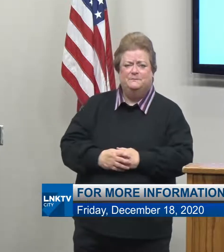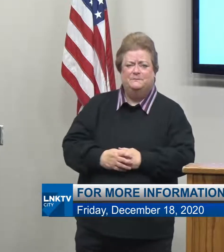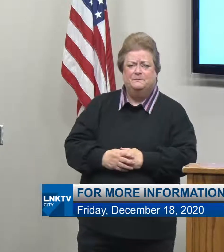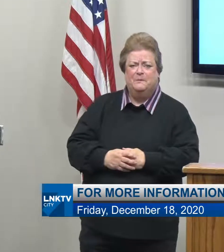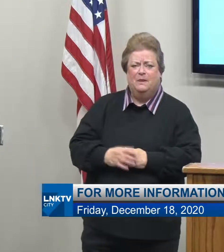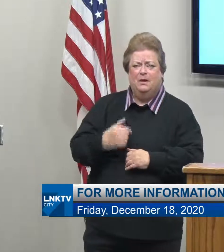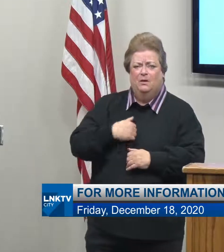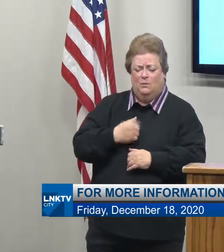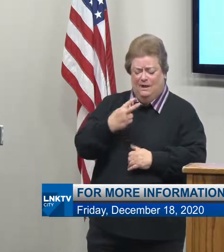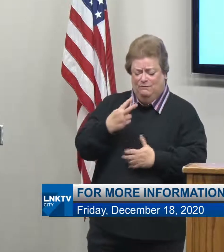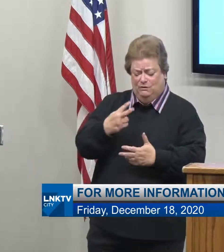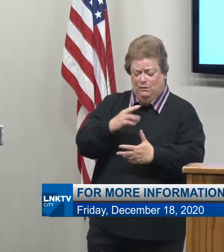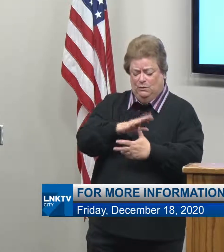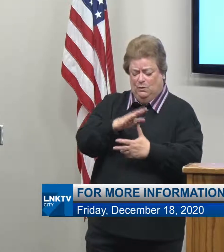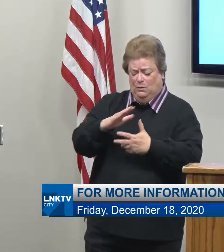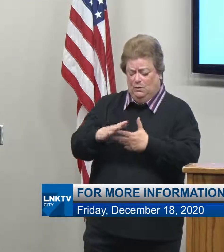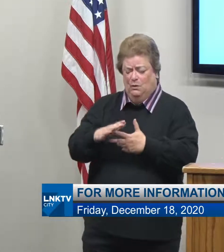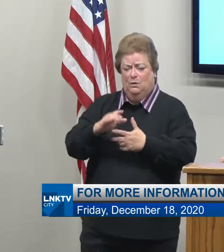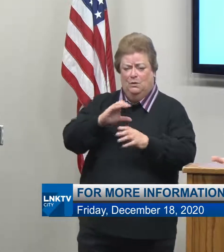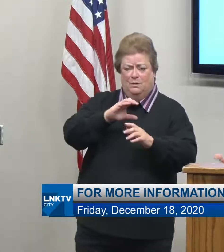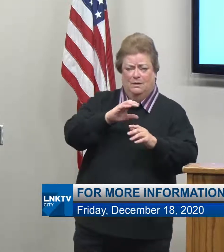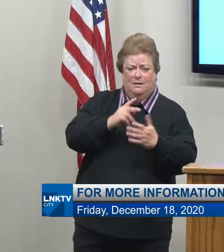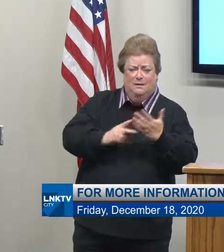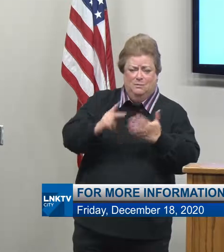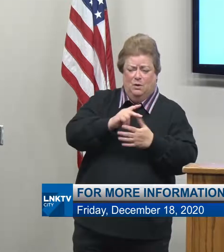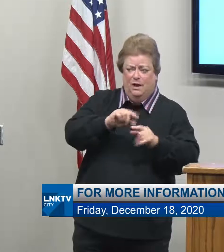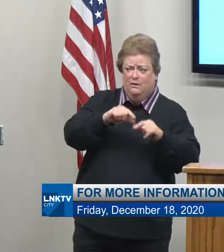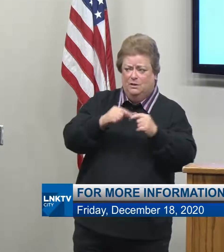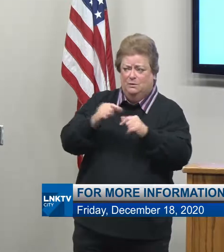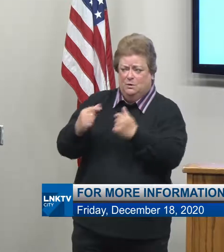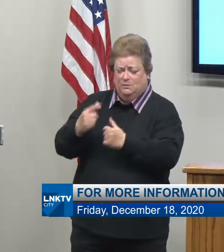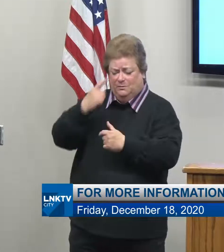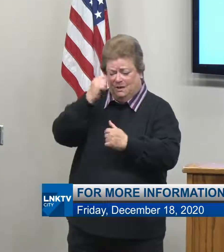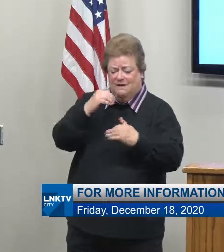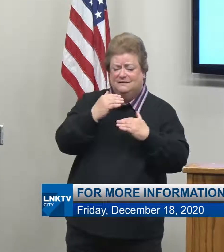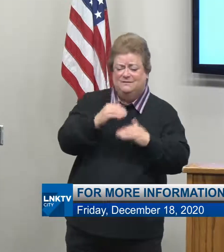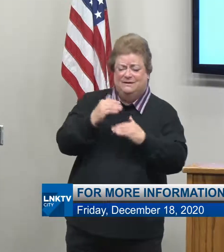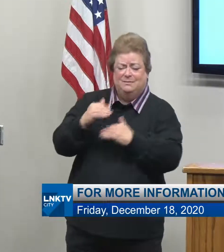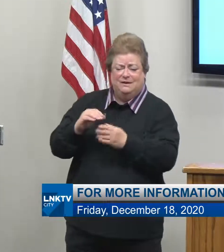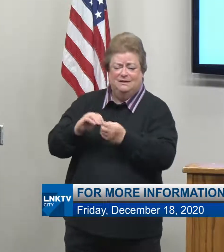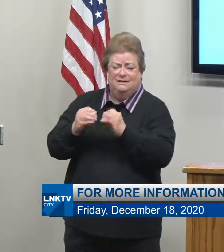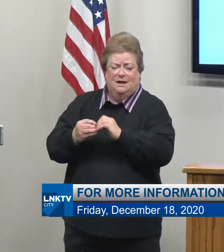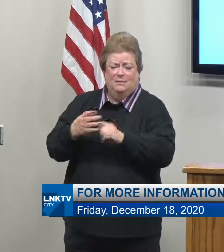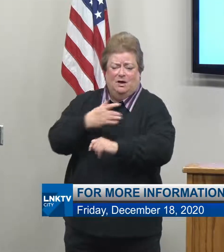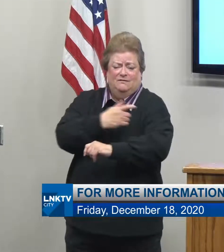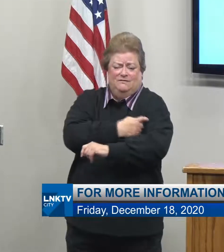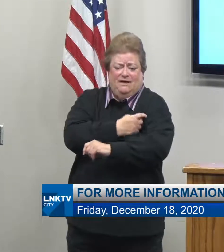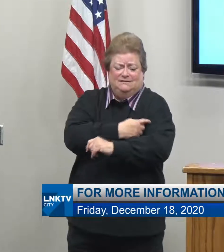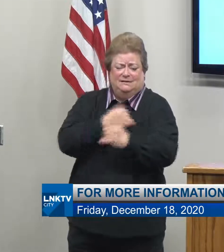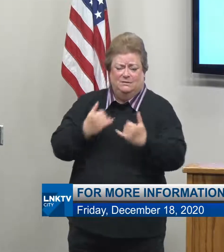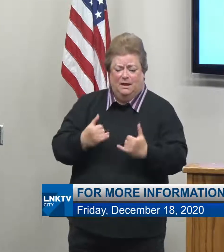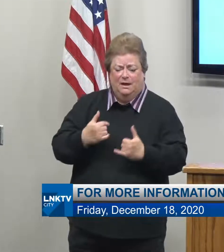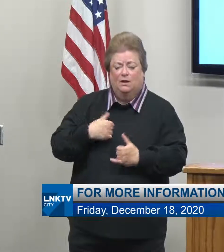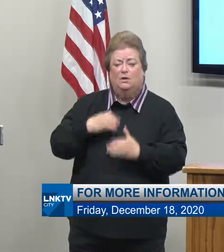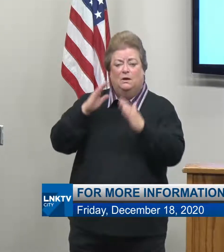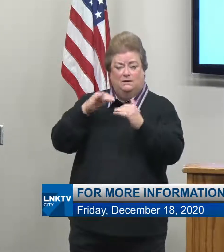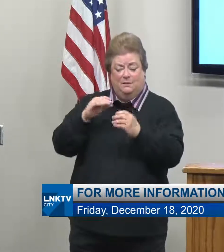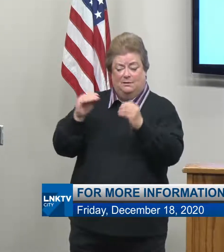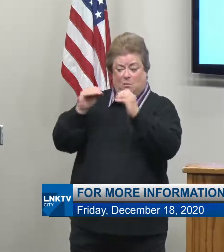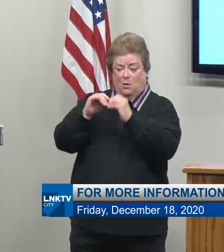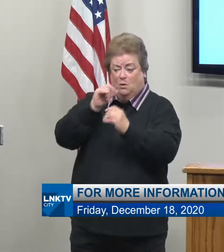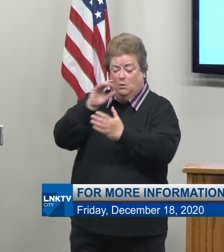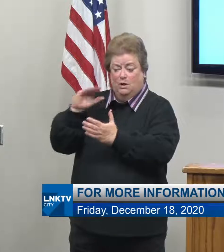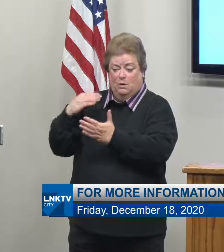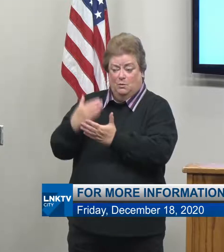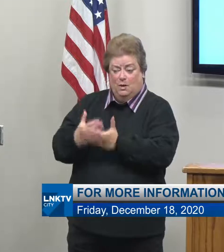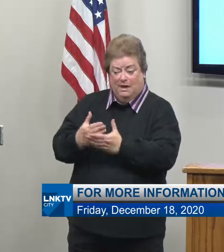priority groups is part of our phased approach due to the limited supply of vaccine in this moment. We do expect more doses to arrive as soon